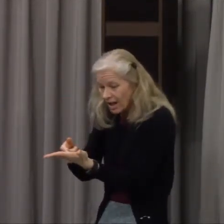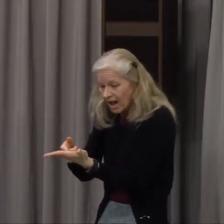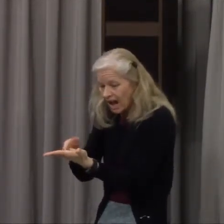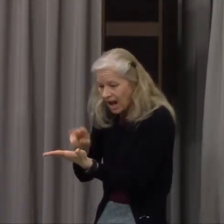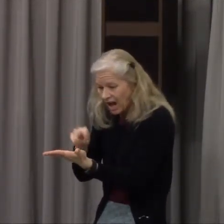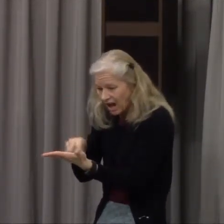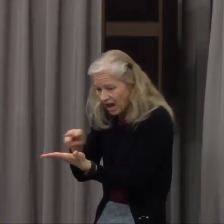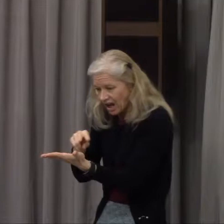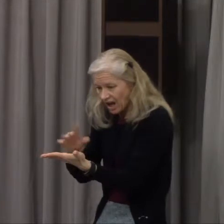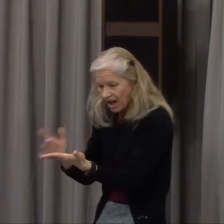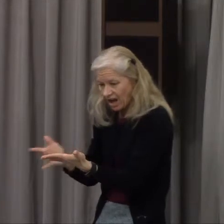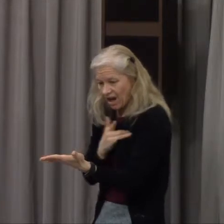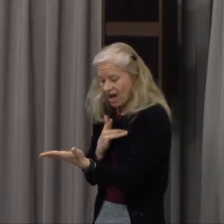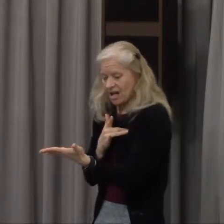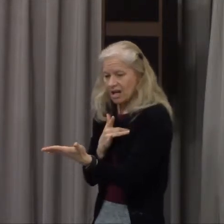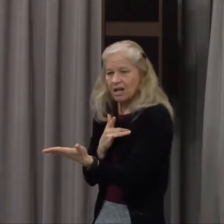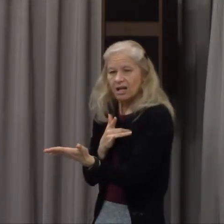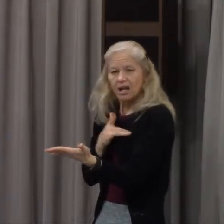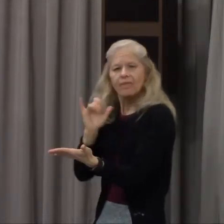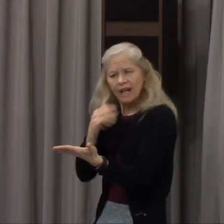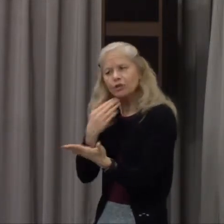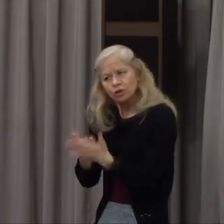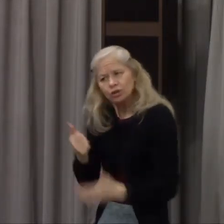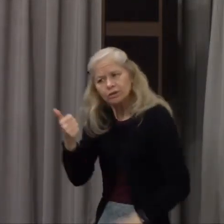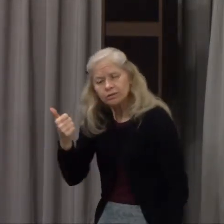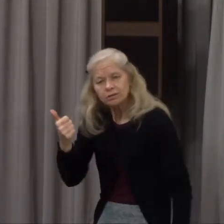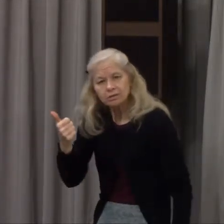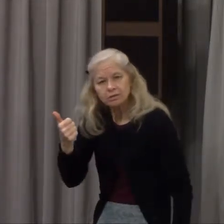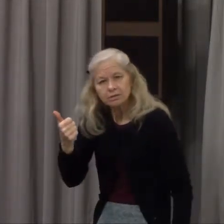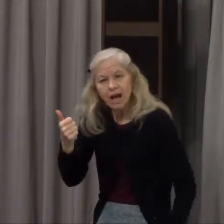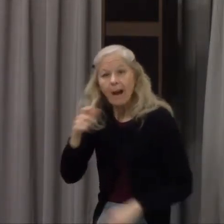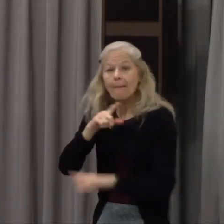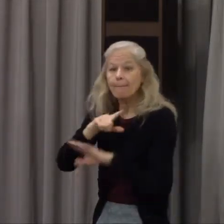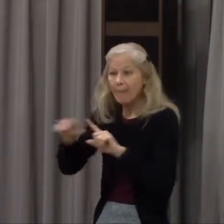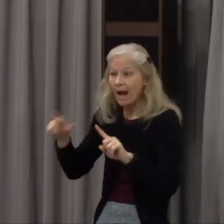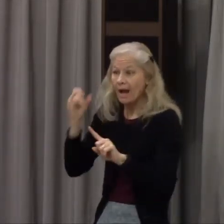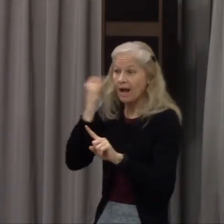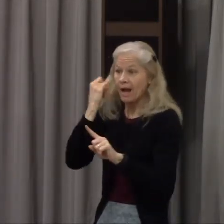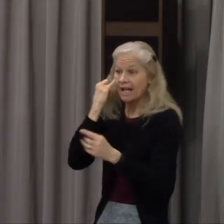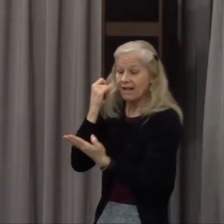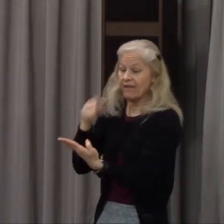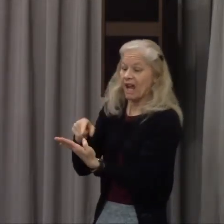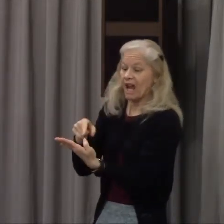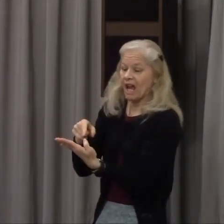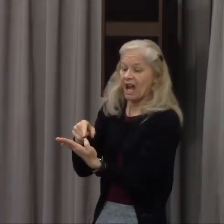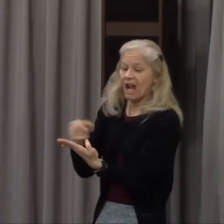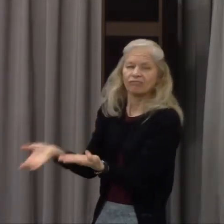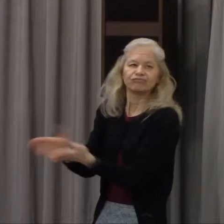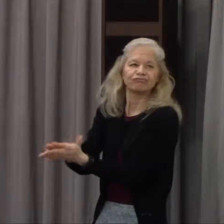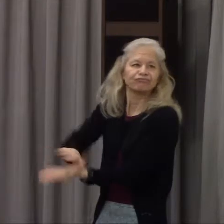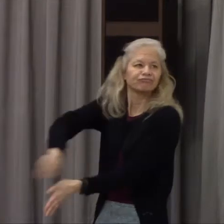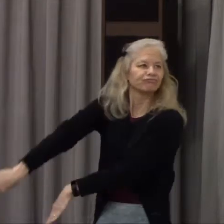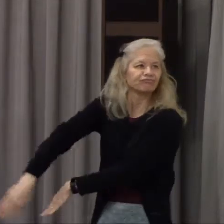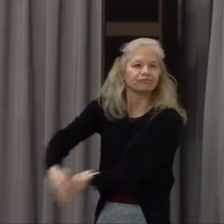But if we turn from that, that's a bad thing for us. That's not a good thing. Instead